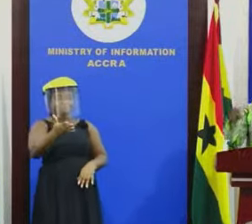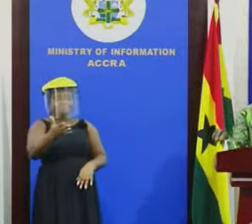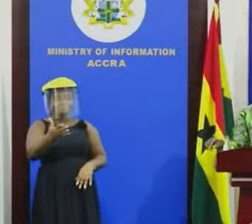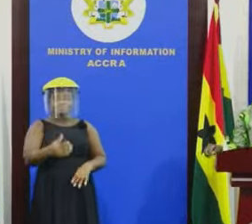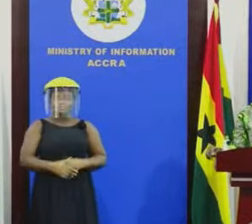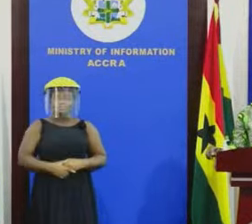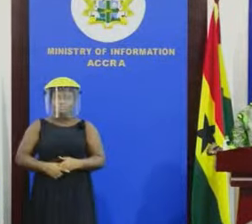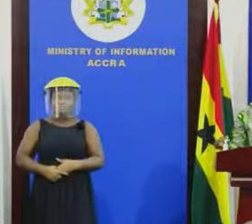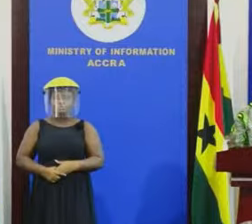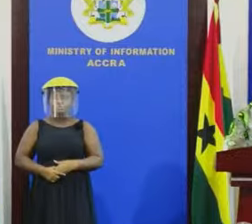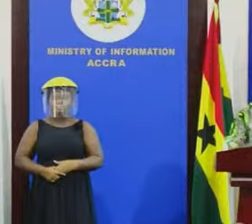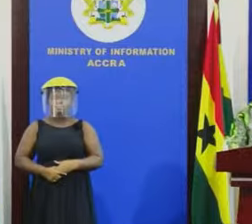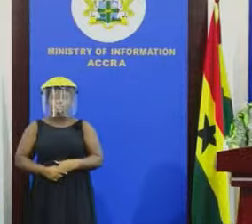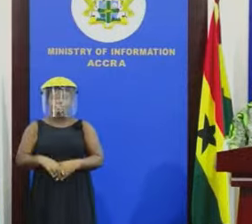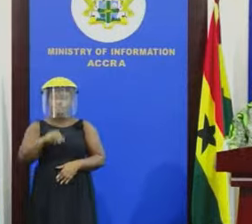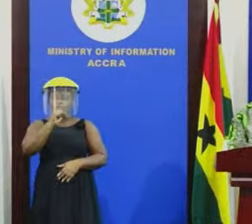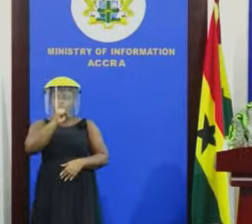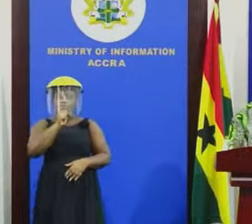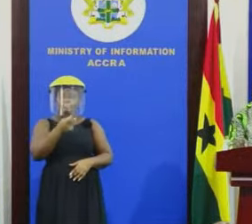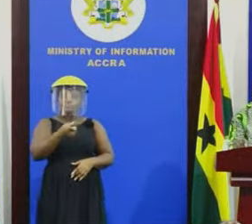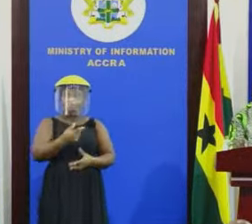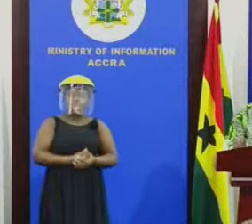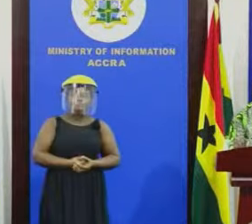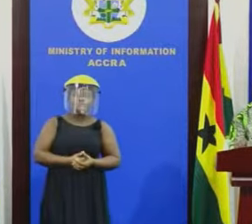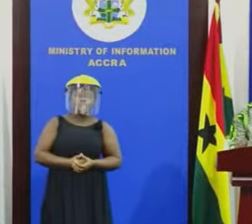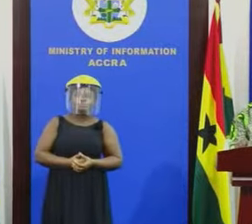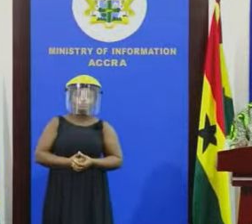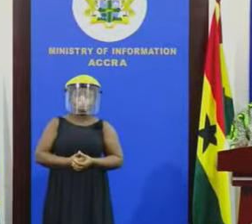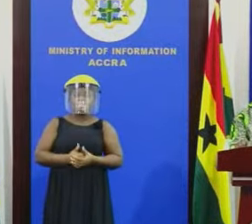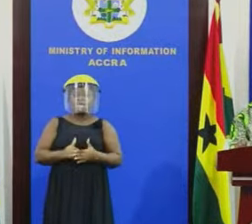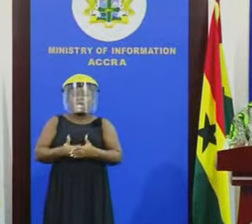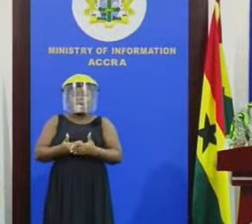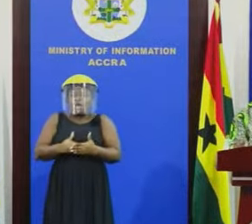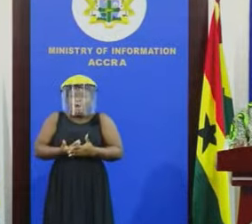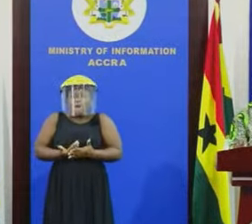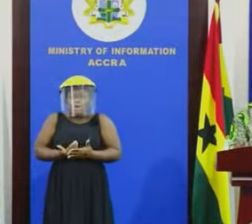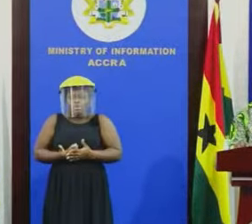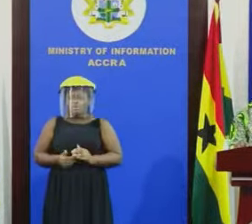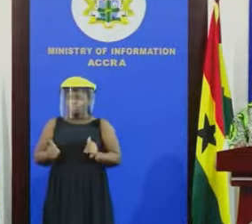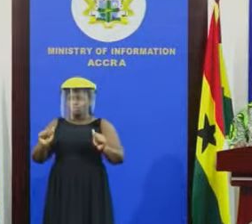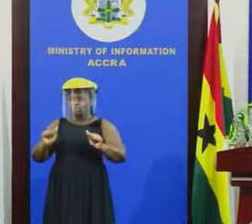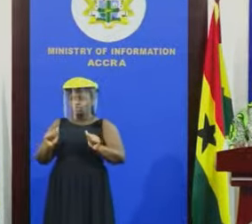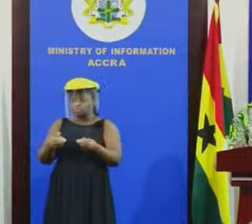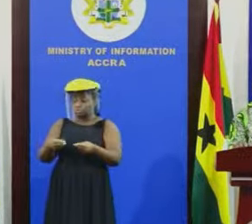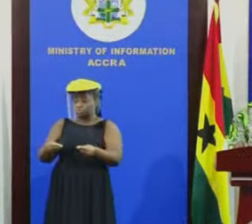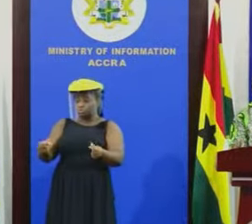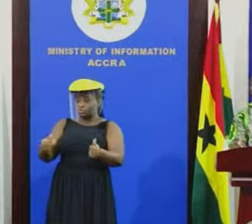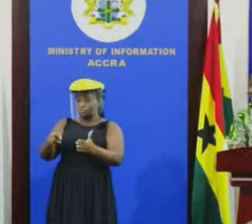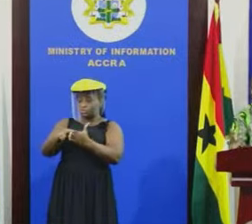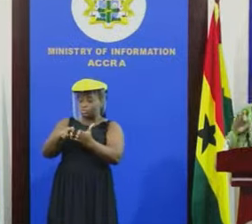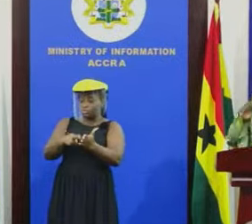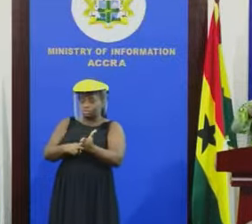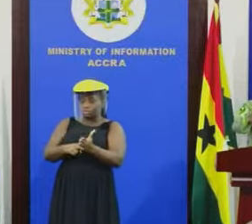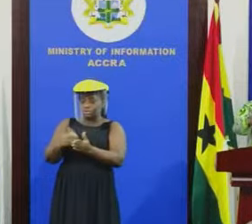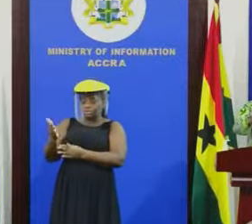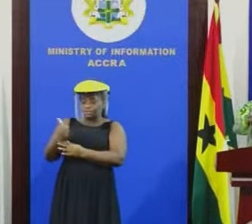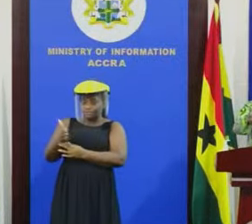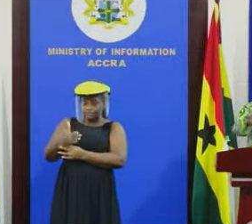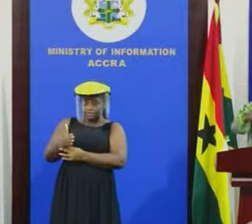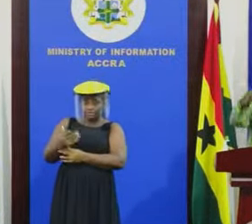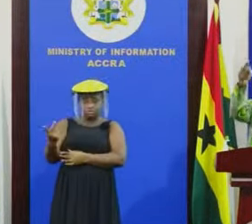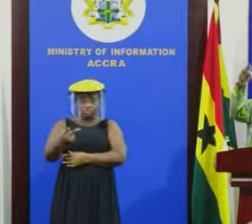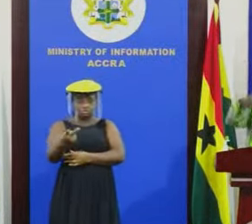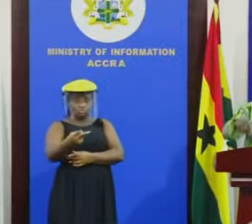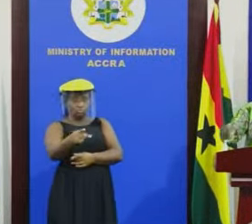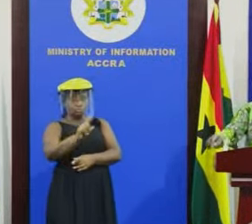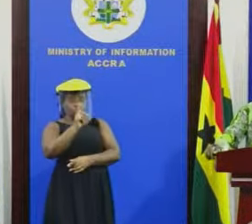Please bring the microphone to Captain. Then there's another question. How are you going to deal with the reports of illegal fiction? Is that to Captain as